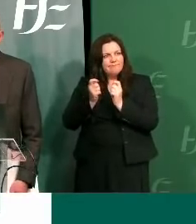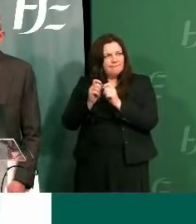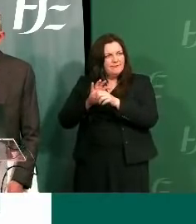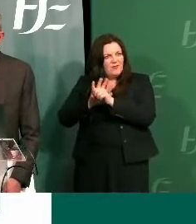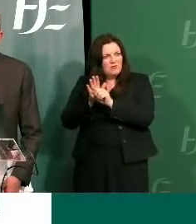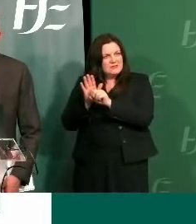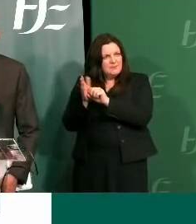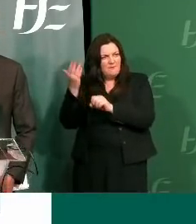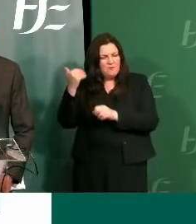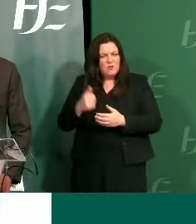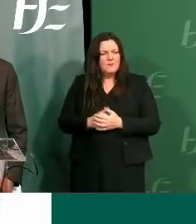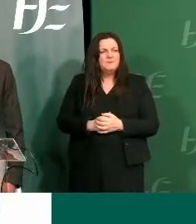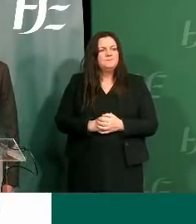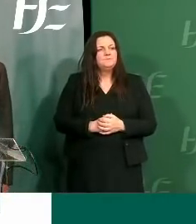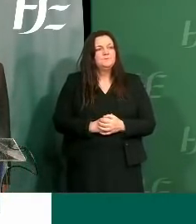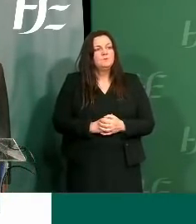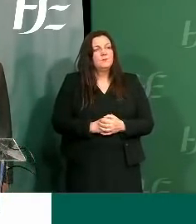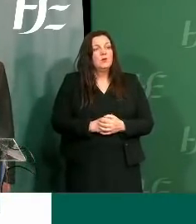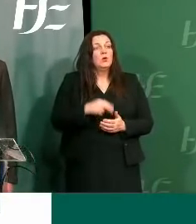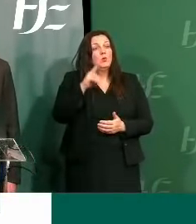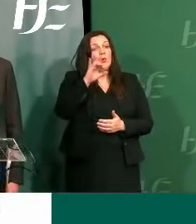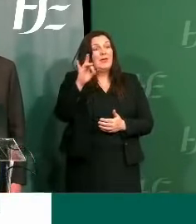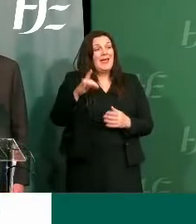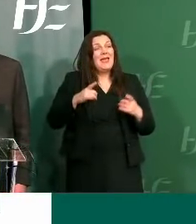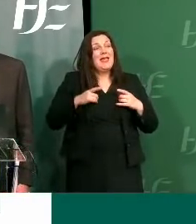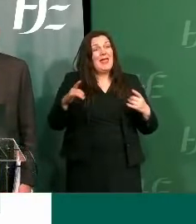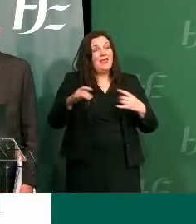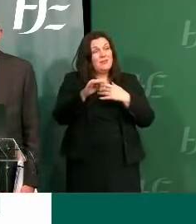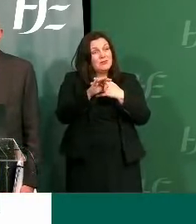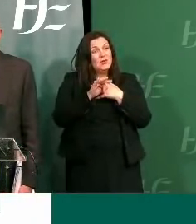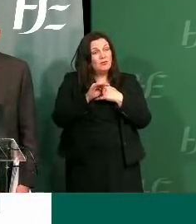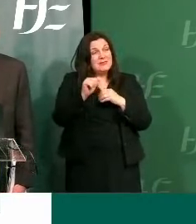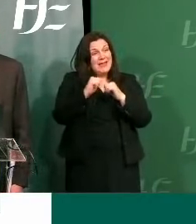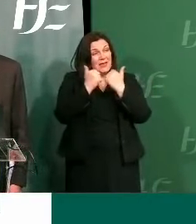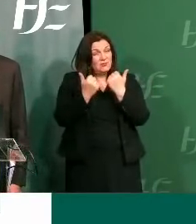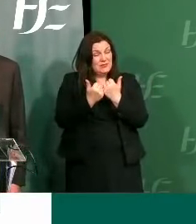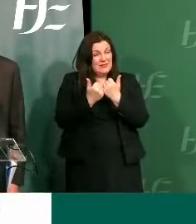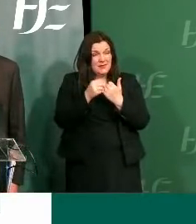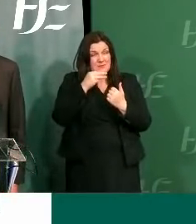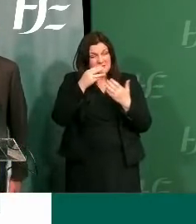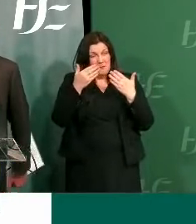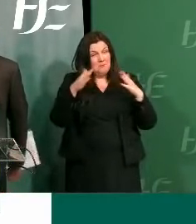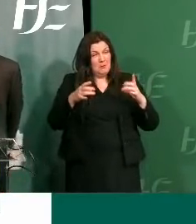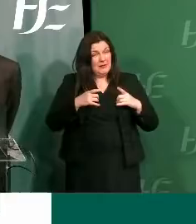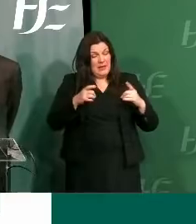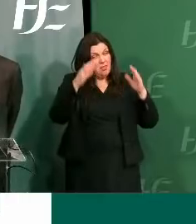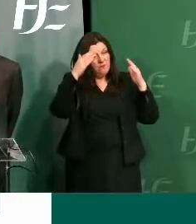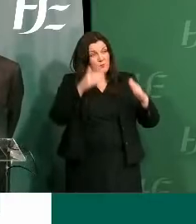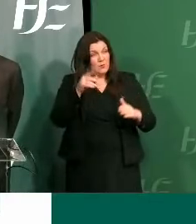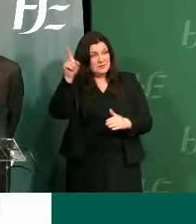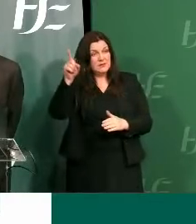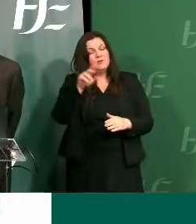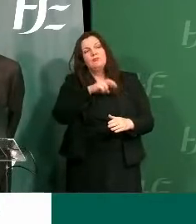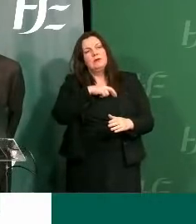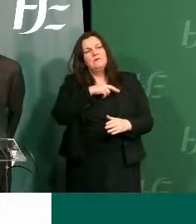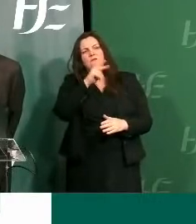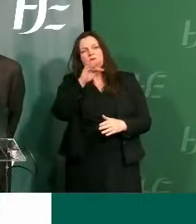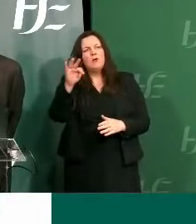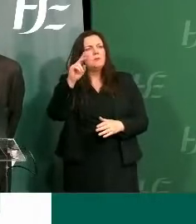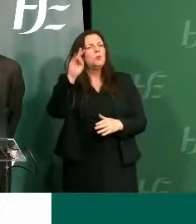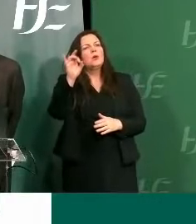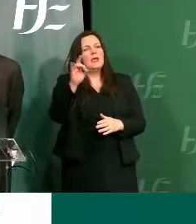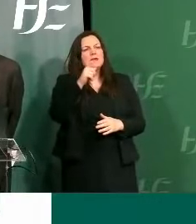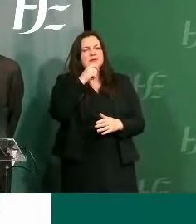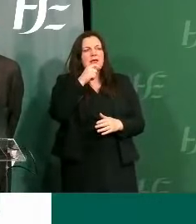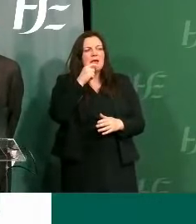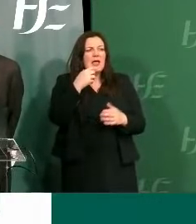The UK Health Security Agency, which really encompasses public health, have looked again at implications of the UK, where there's now well